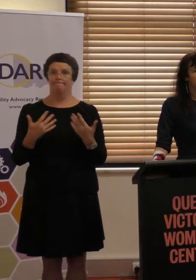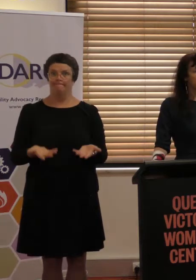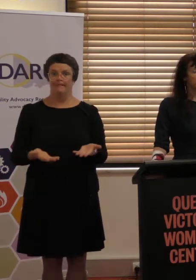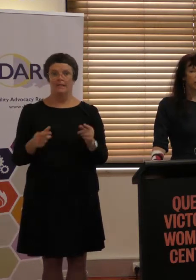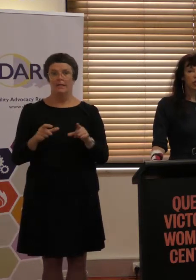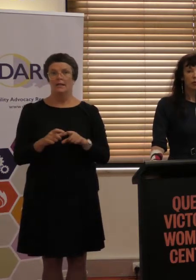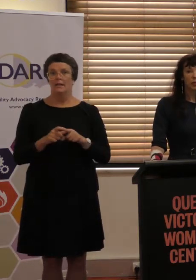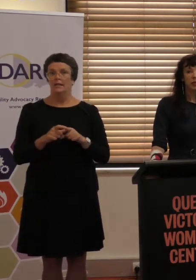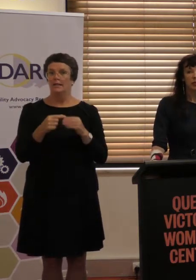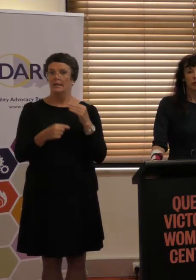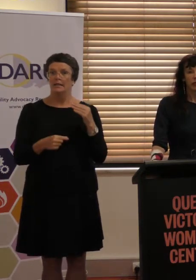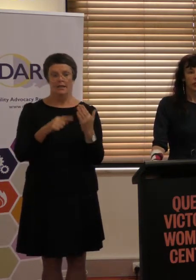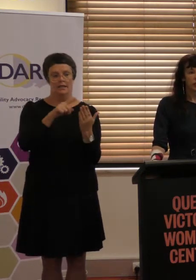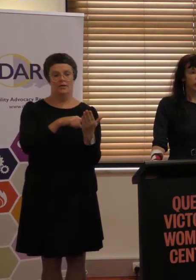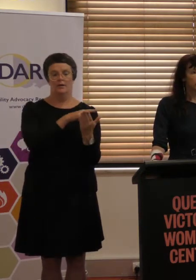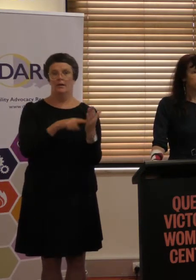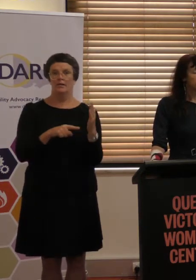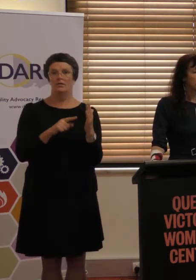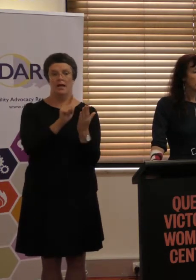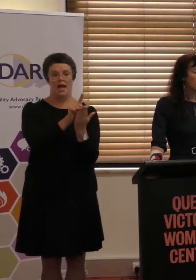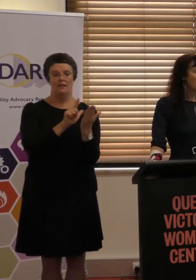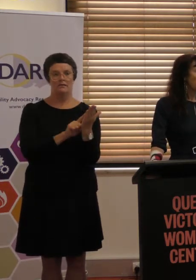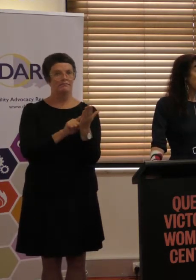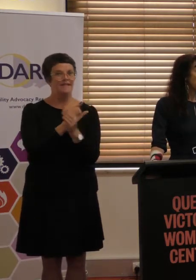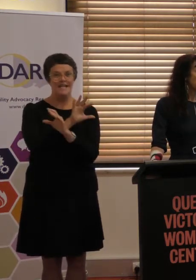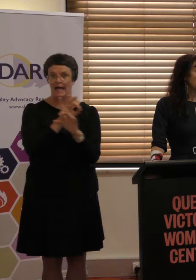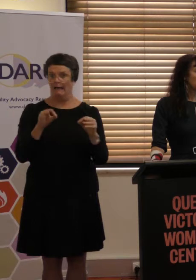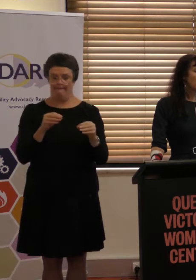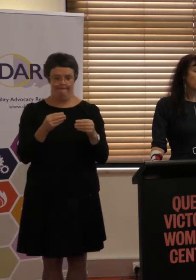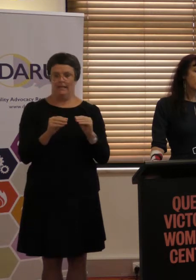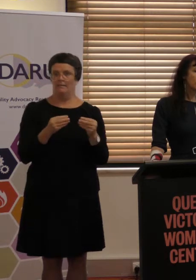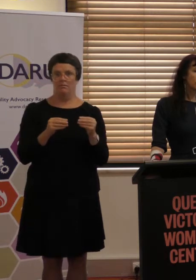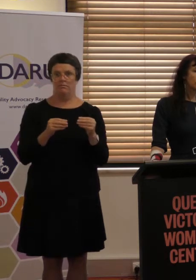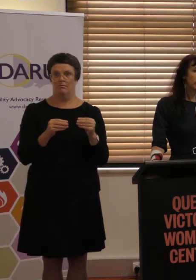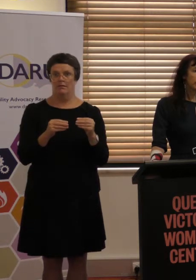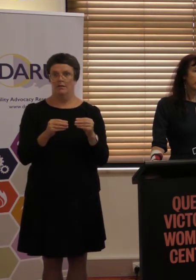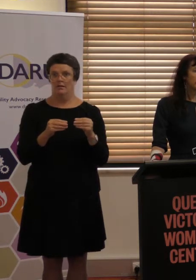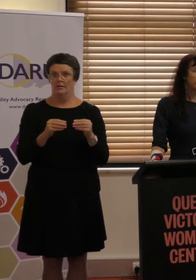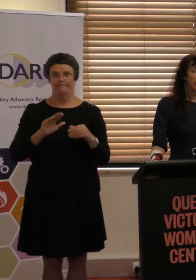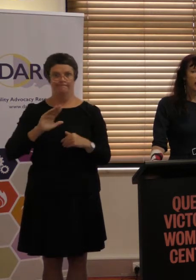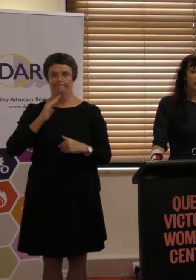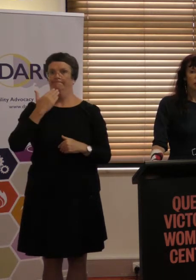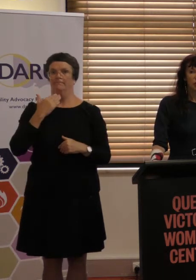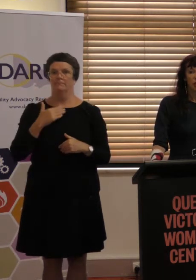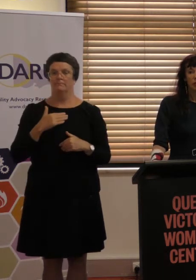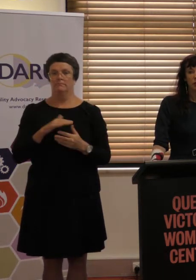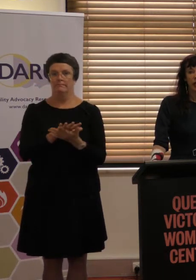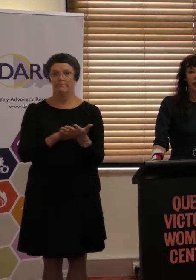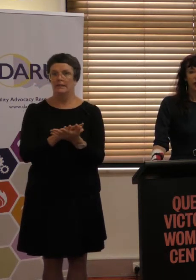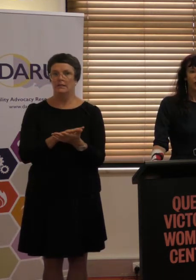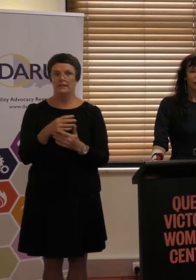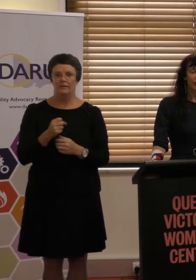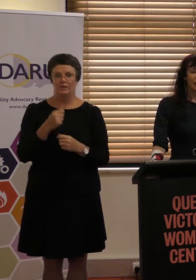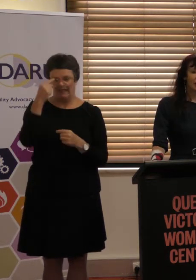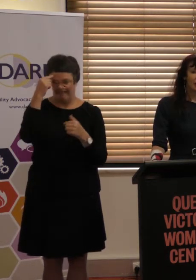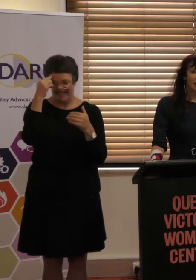is a very rigid piece of legislation where you've got to really think very hard sometimes about how